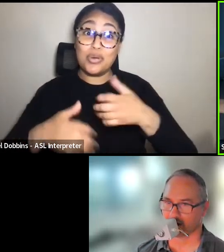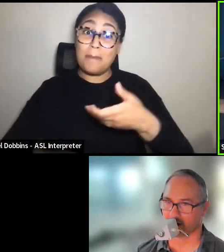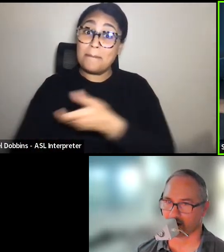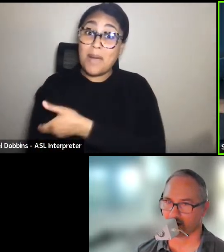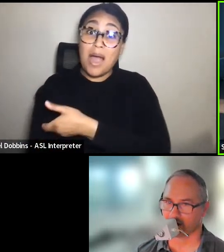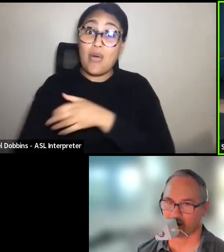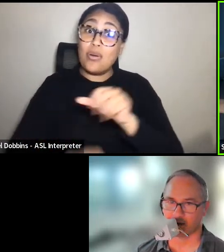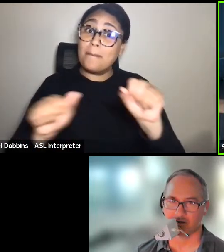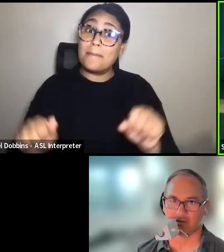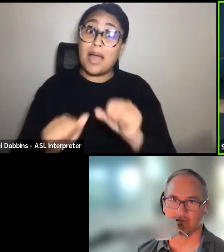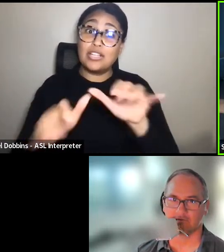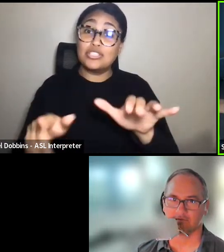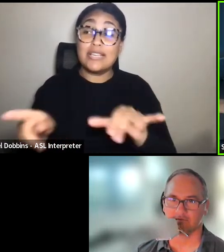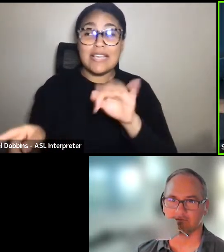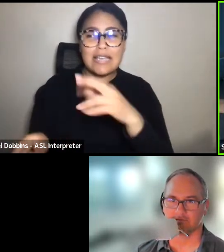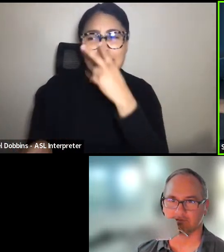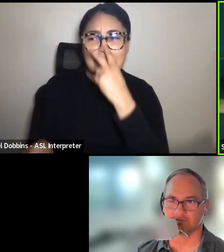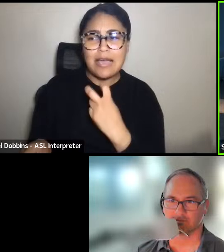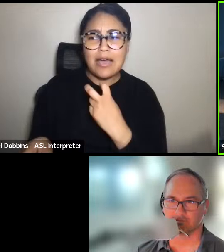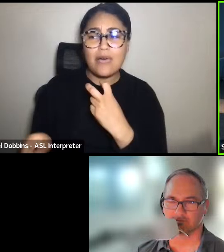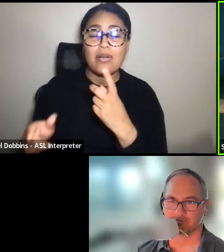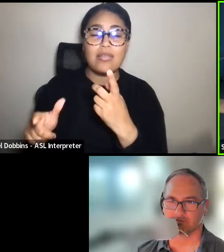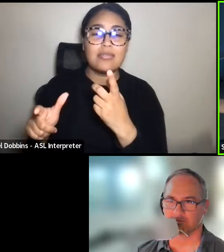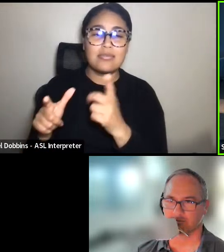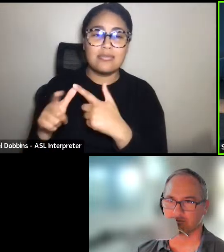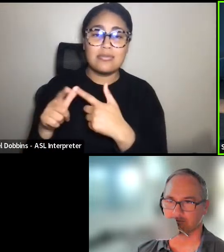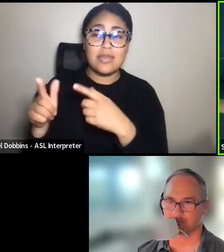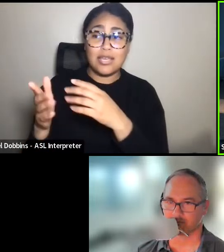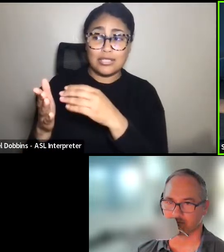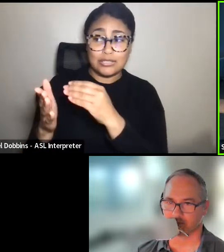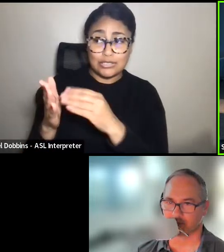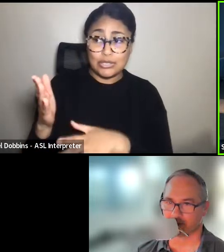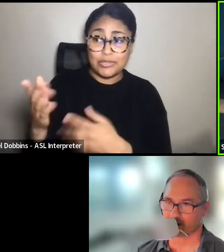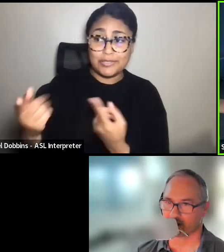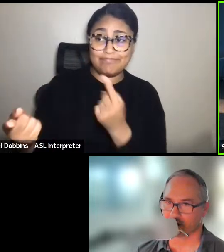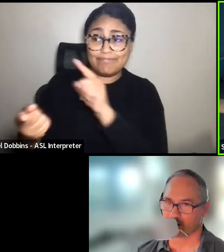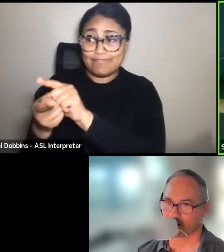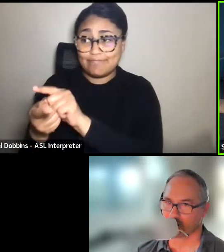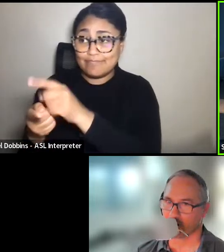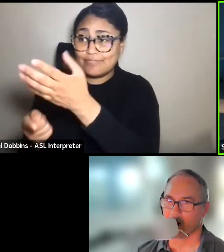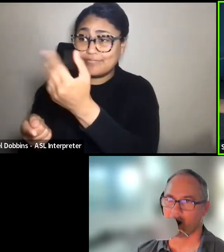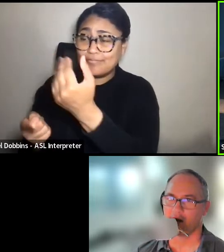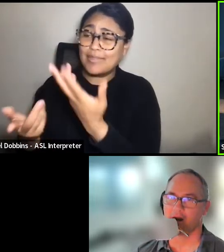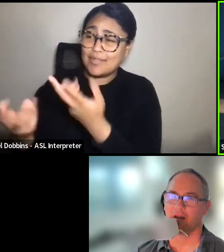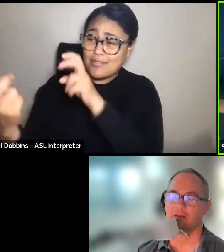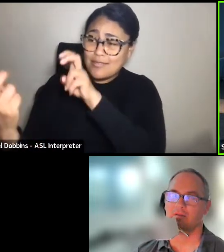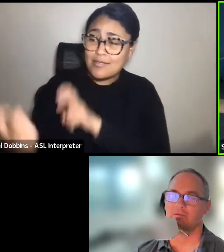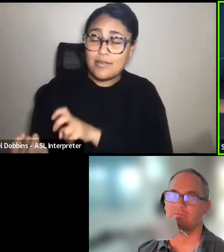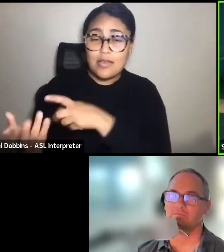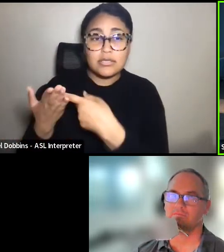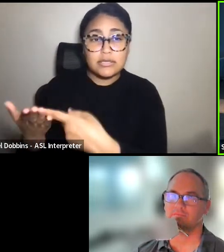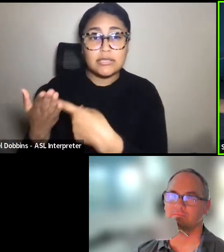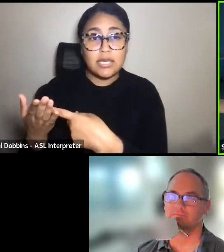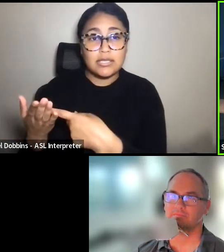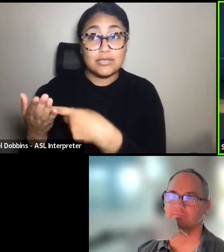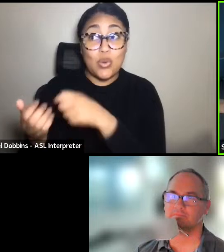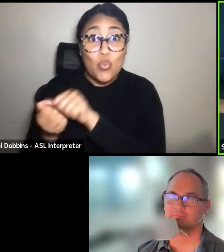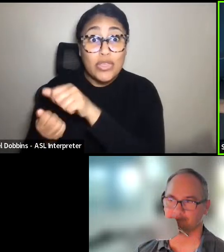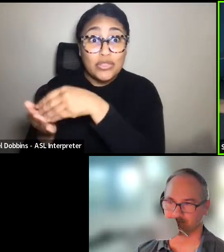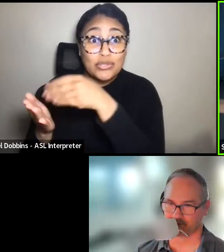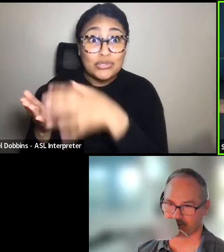if you have a doubt, then maybe you go to the student and you actually have a conversation with the student, or, you go